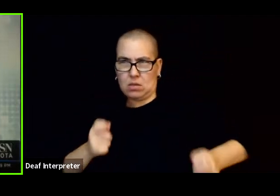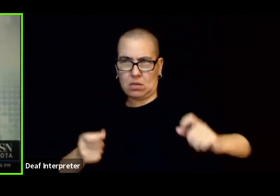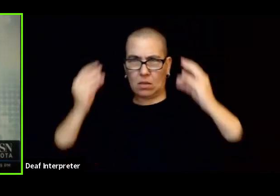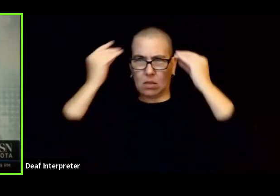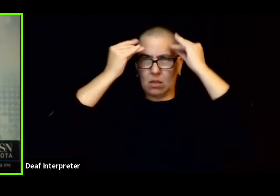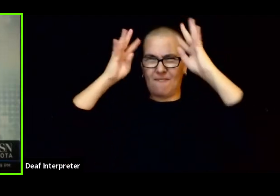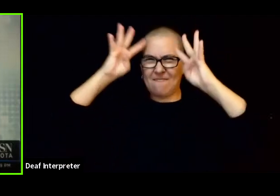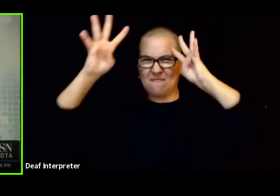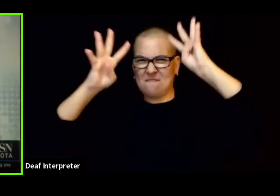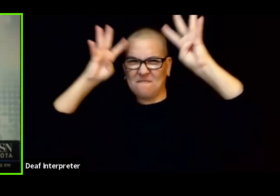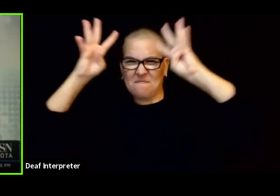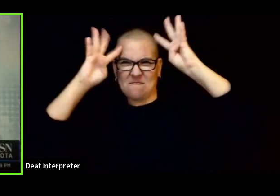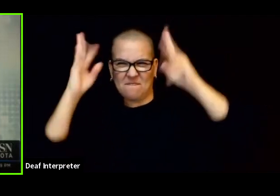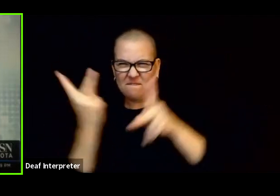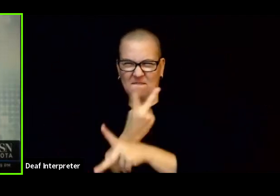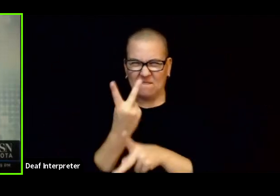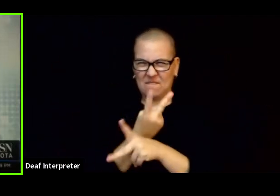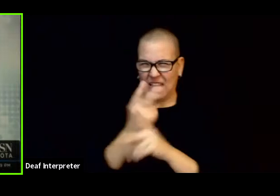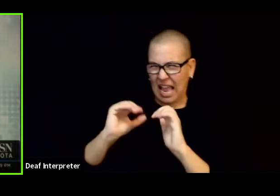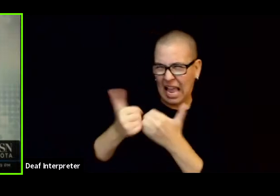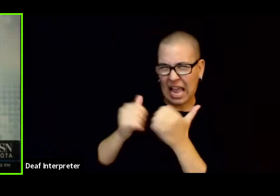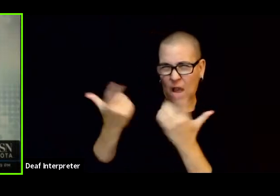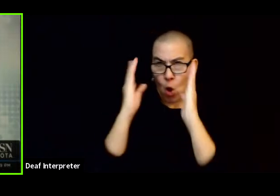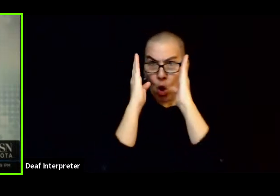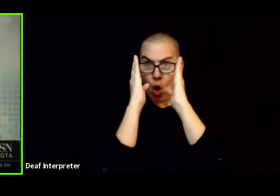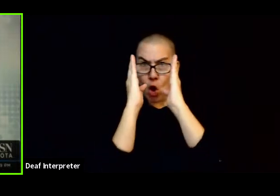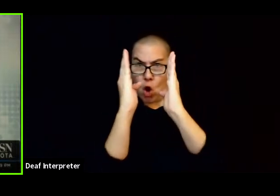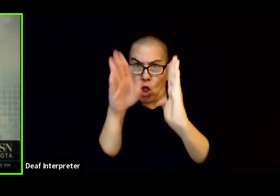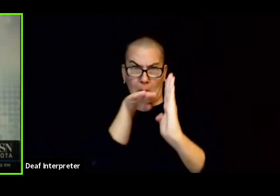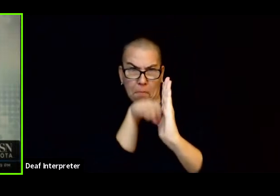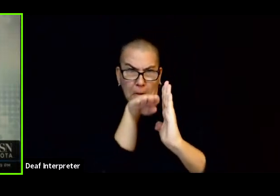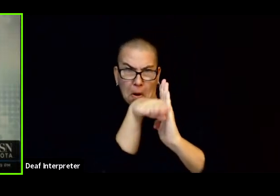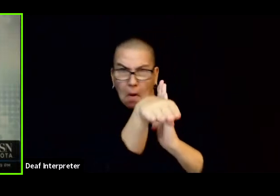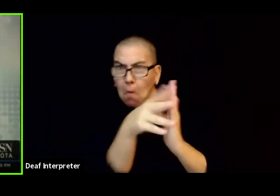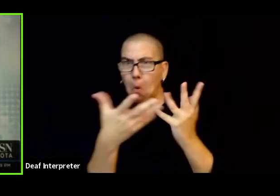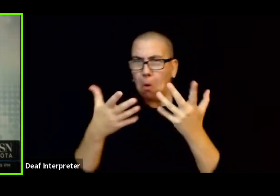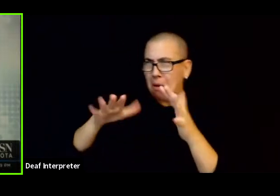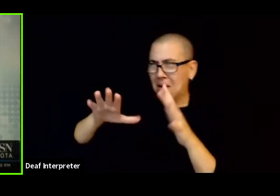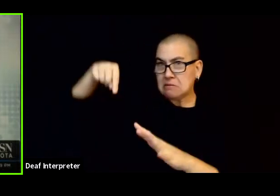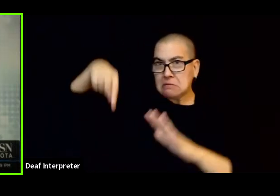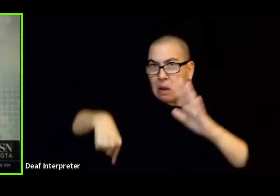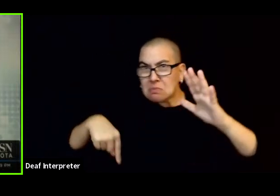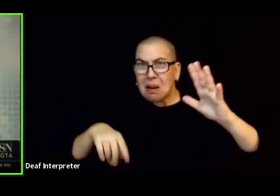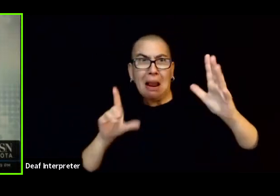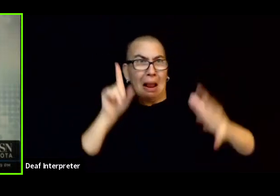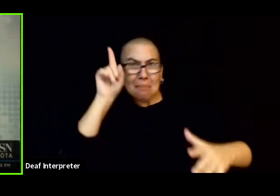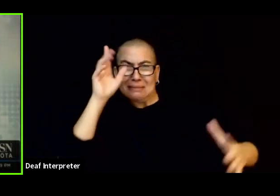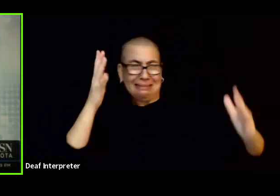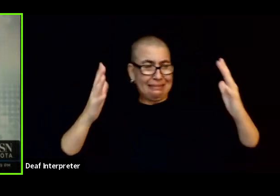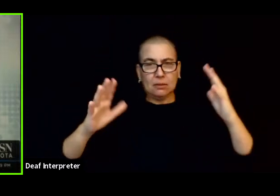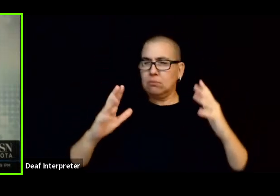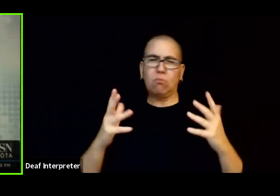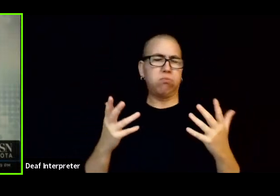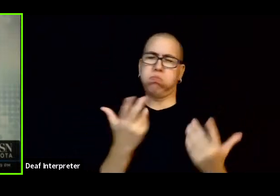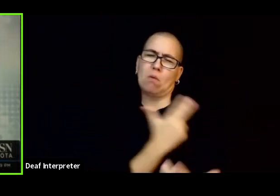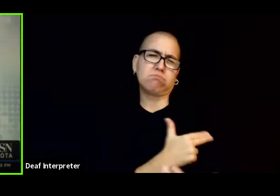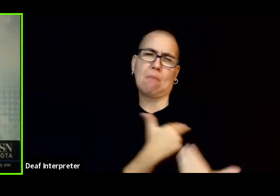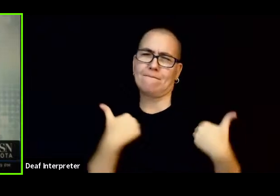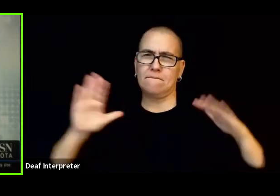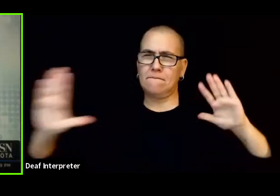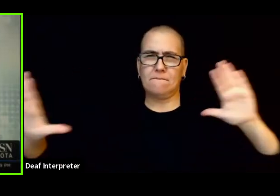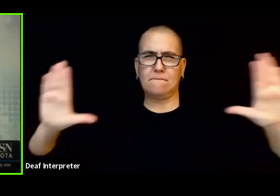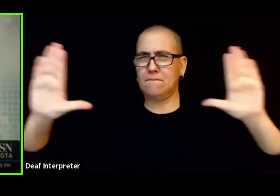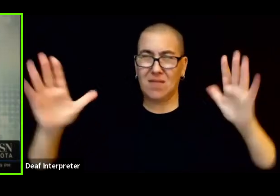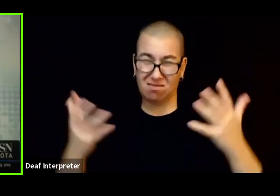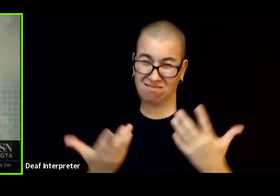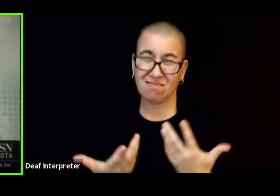that's certainly as the numbers keep going up. There's an absolute limit on that at some point, but we do